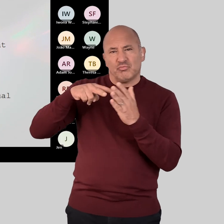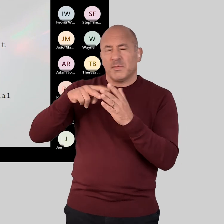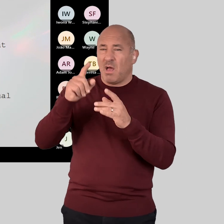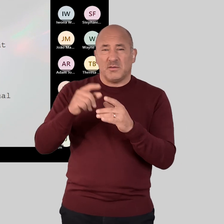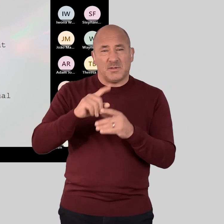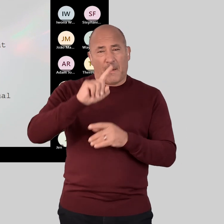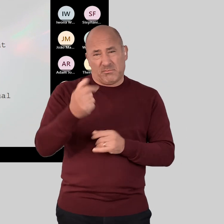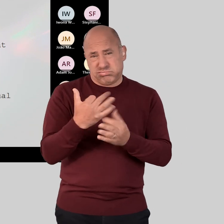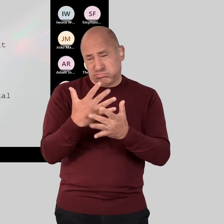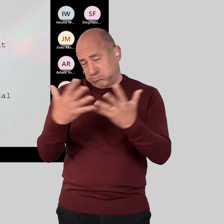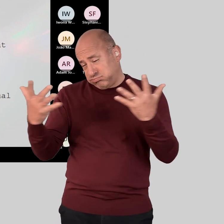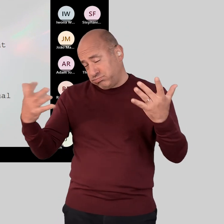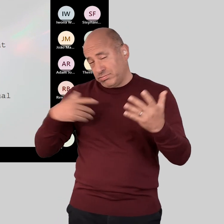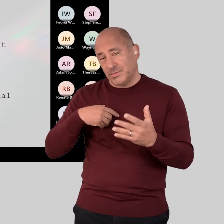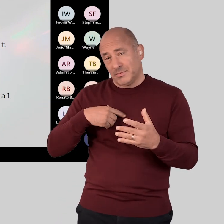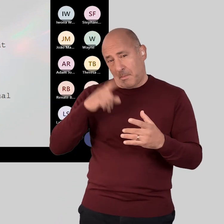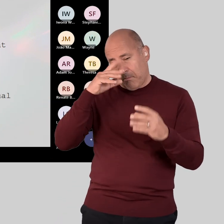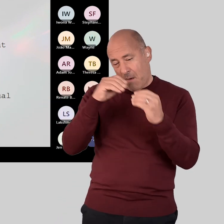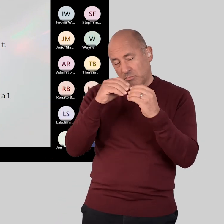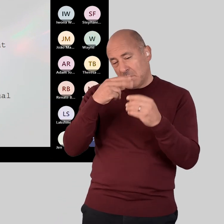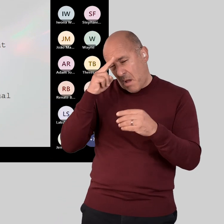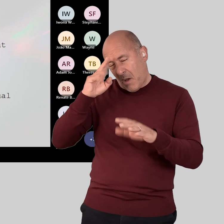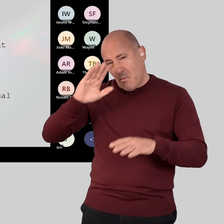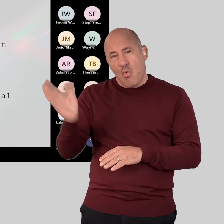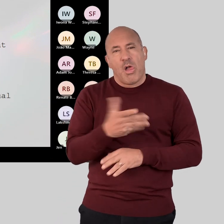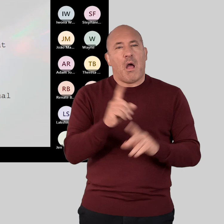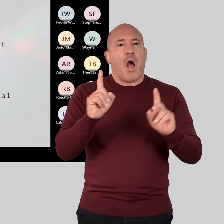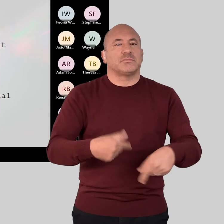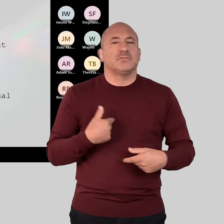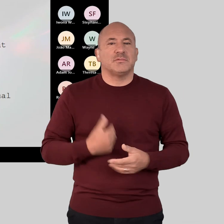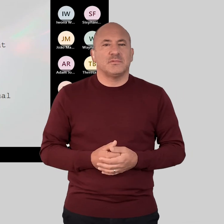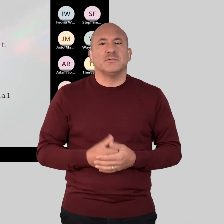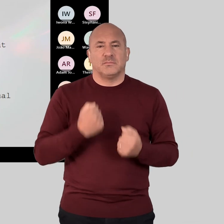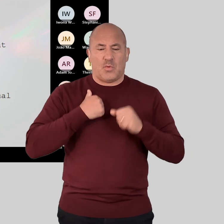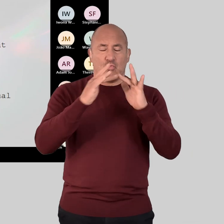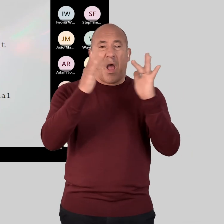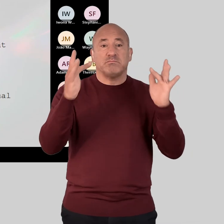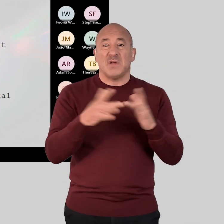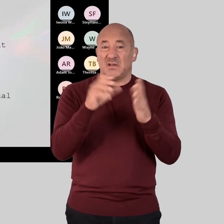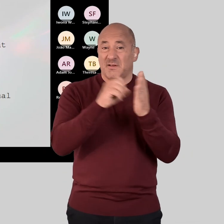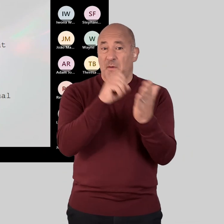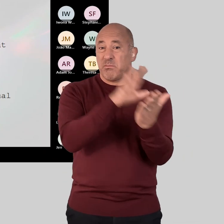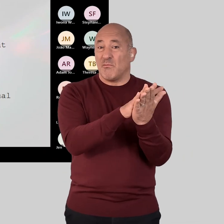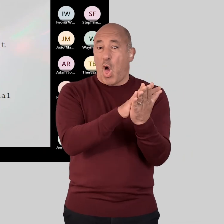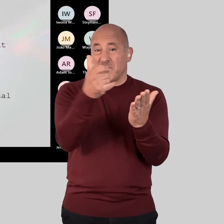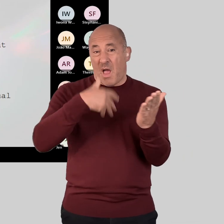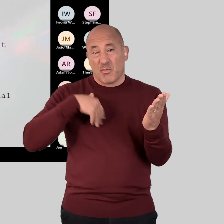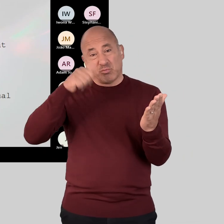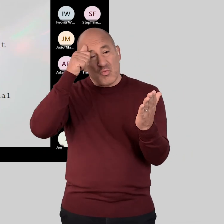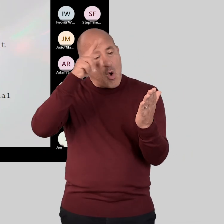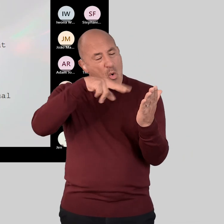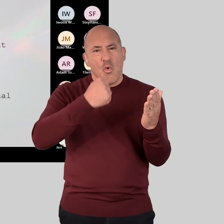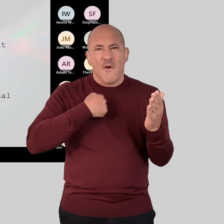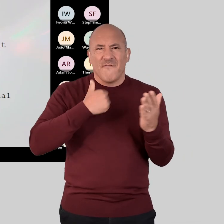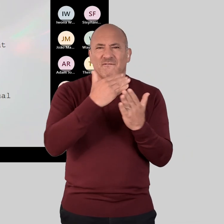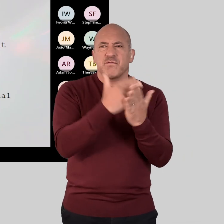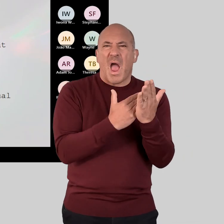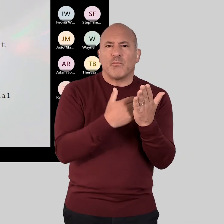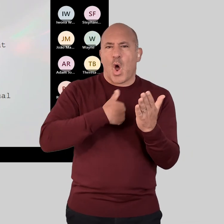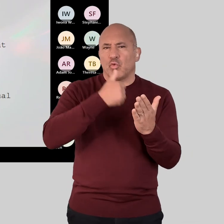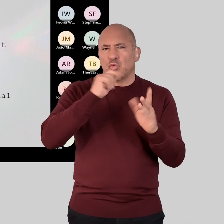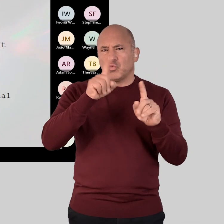methods, lots of reading. I've mentioned a few key texts. There's so many people, and I can't mention everyone. There is a blog post on our